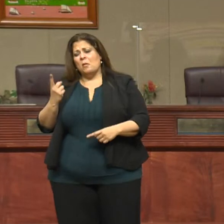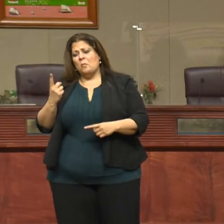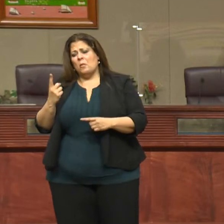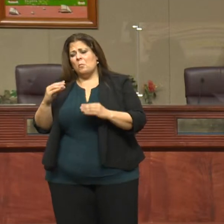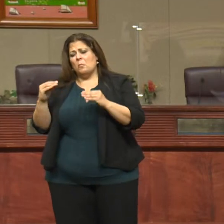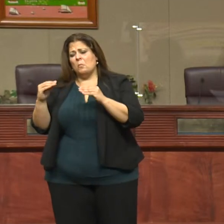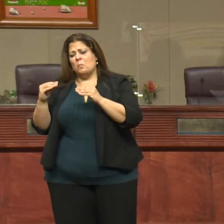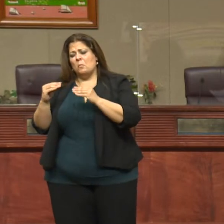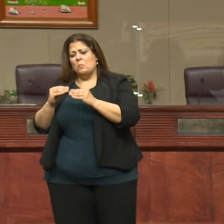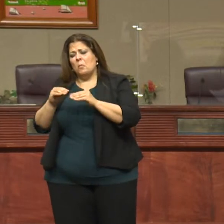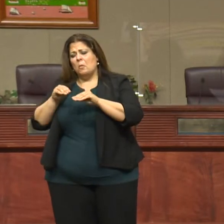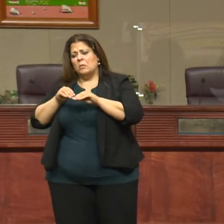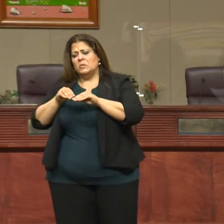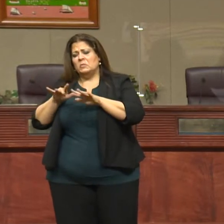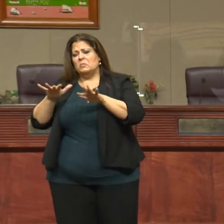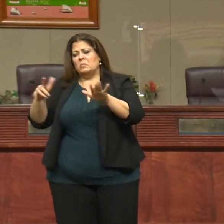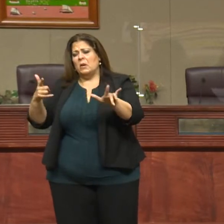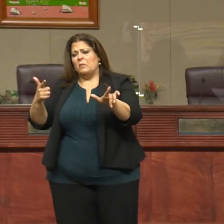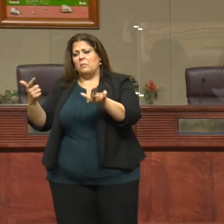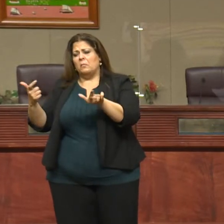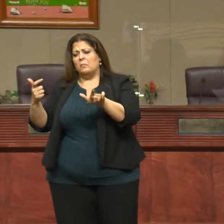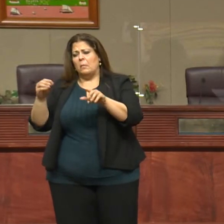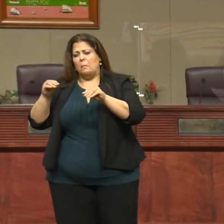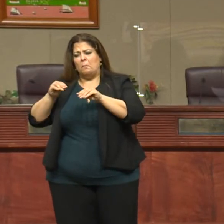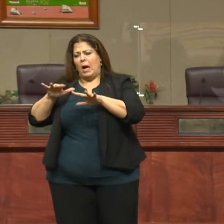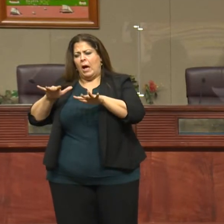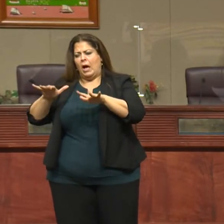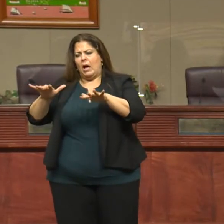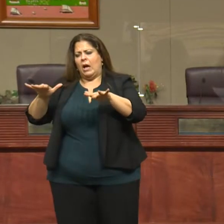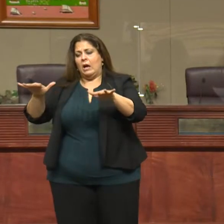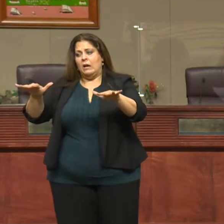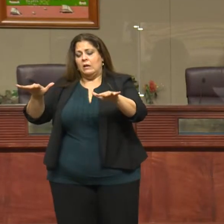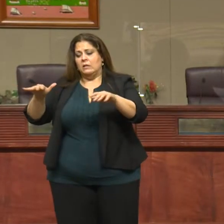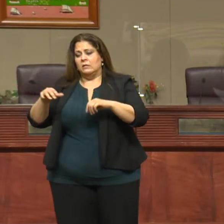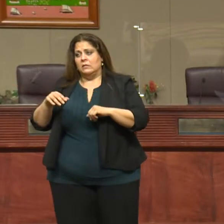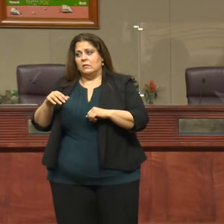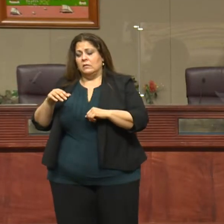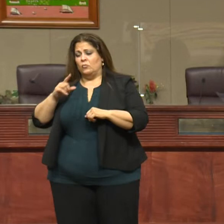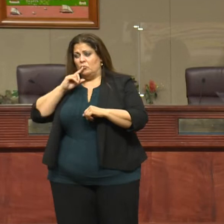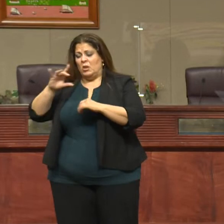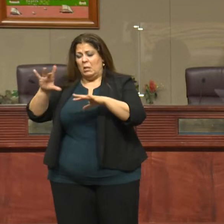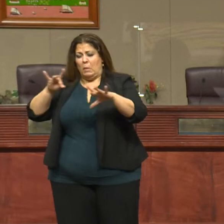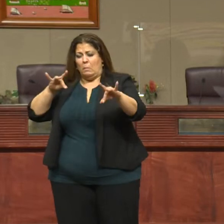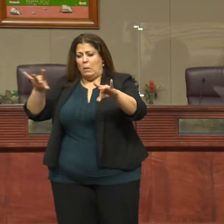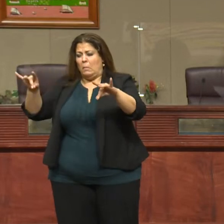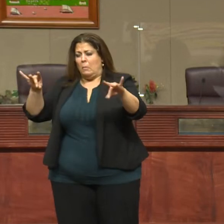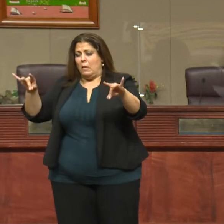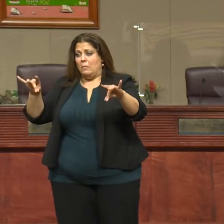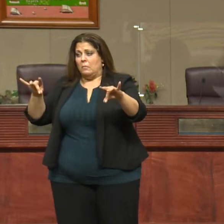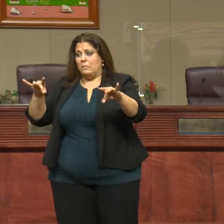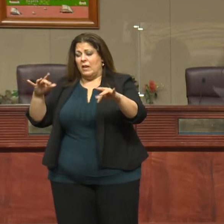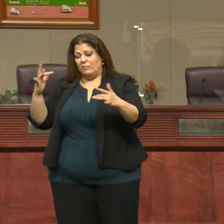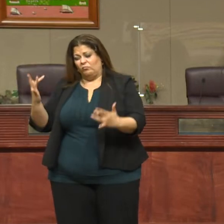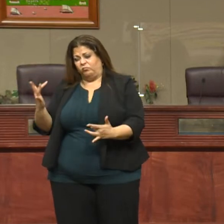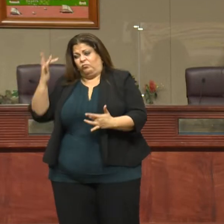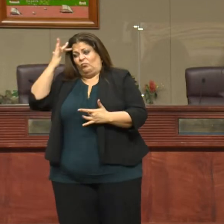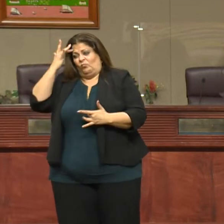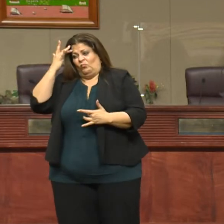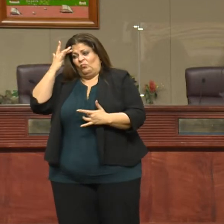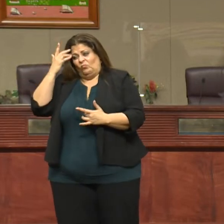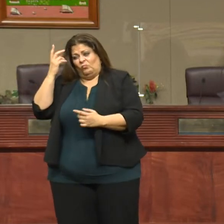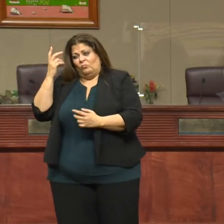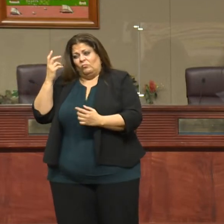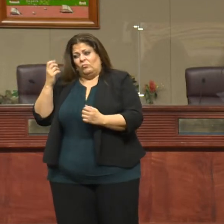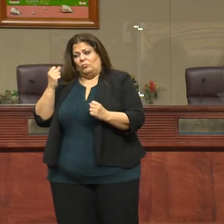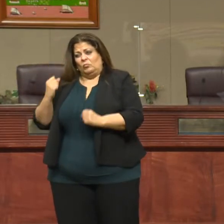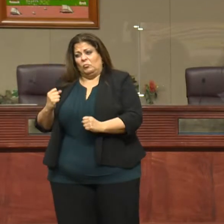spread rapidly, and it appears to be fairly contagious and infectious. So given all of